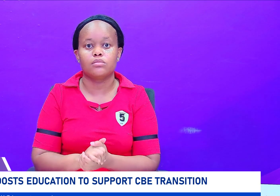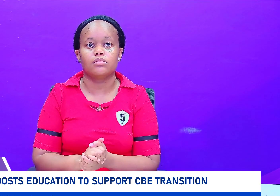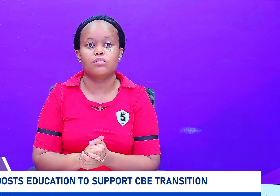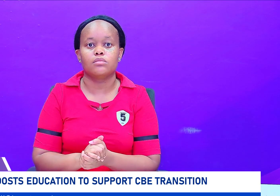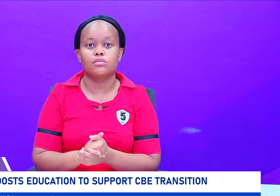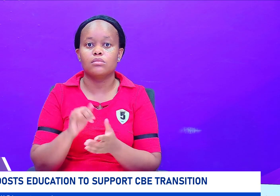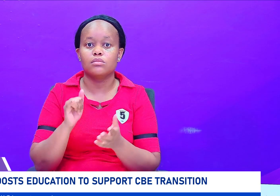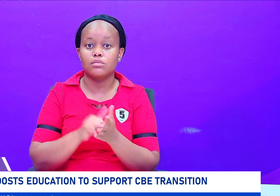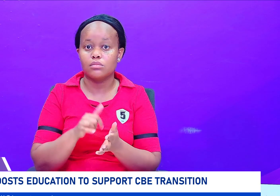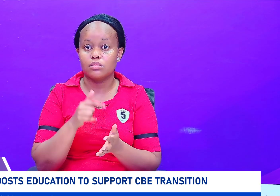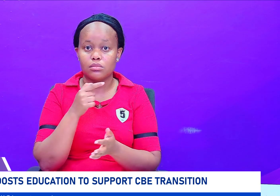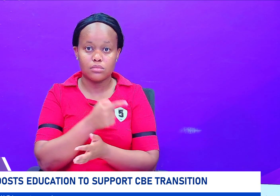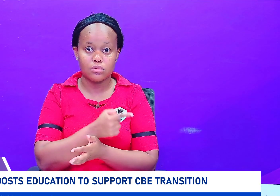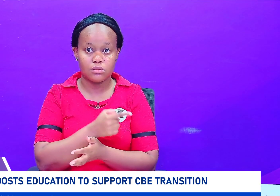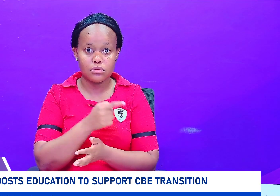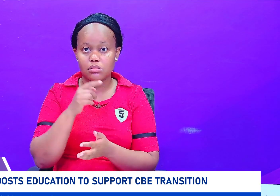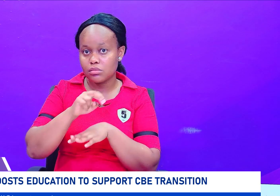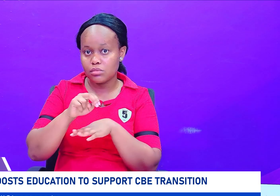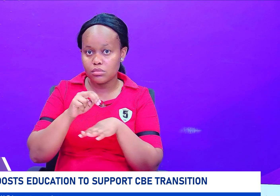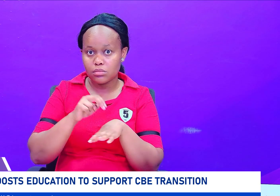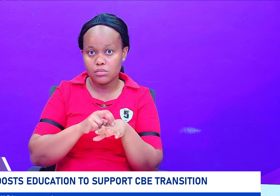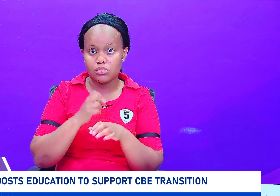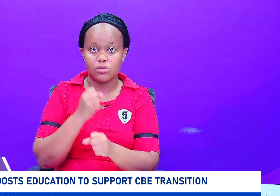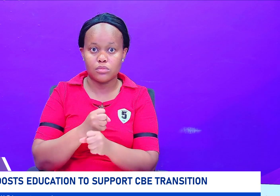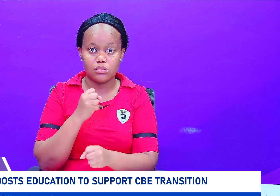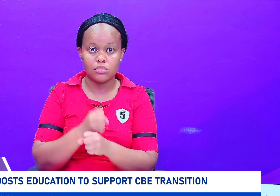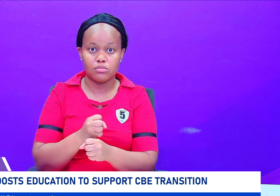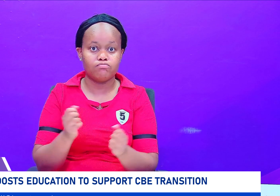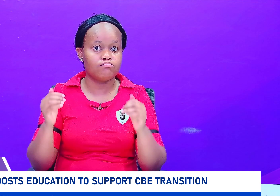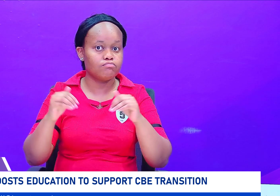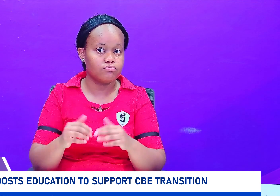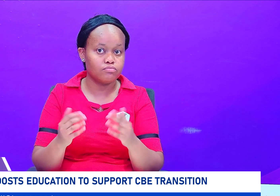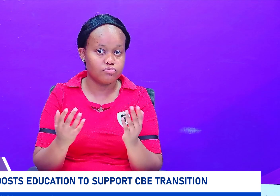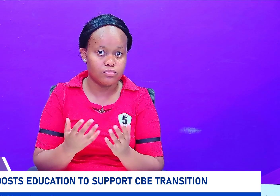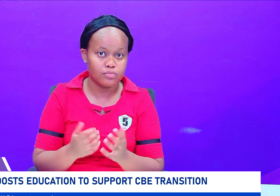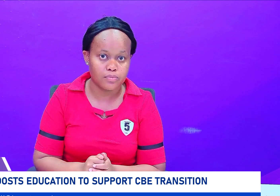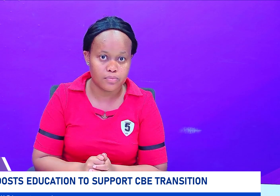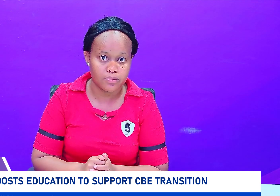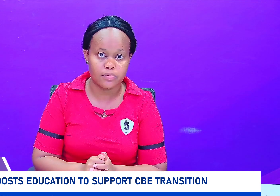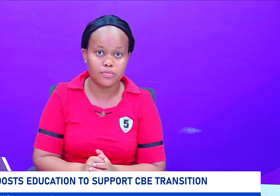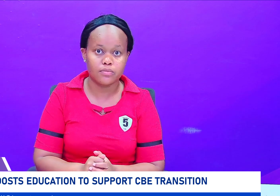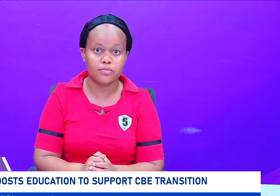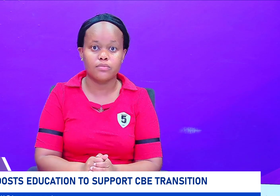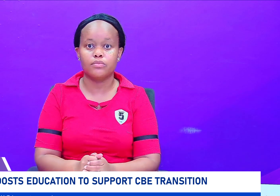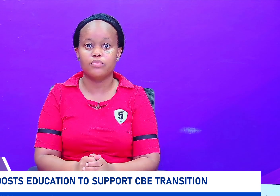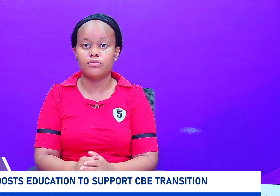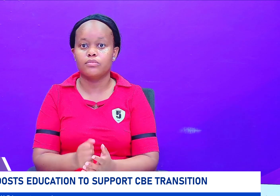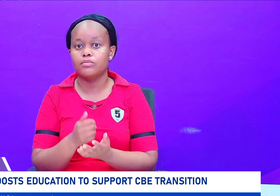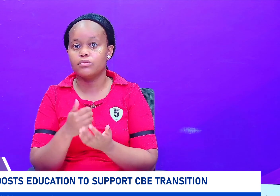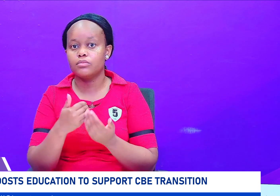accommodating over 1 million students in higher learning institutions by 2029.